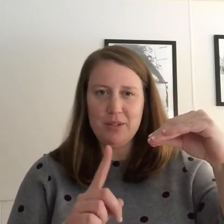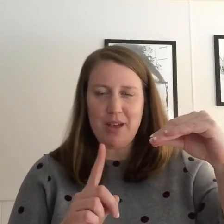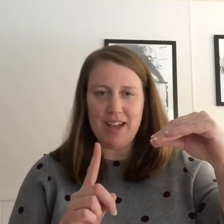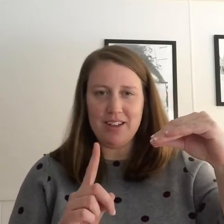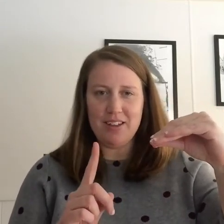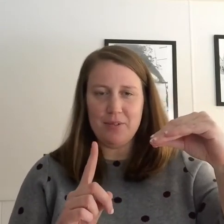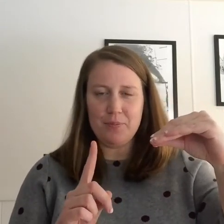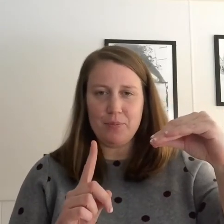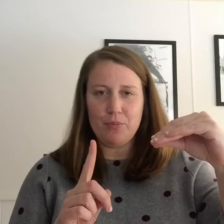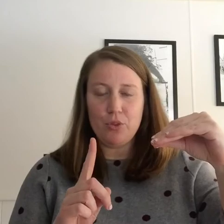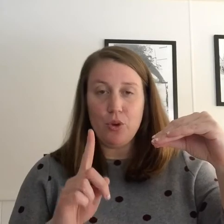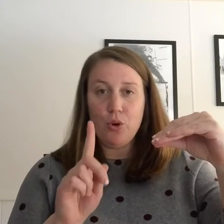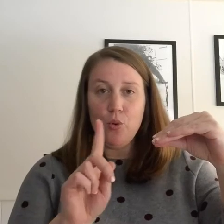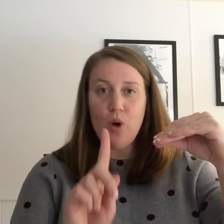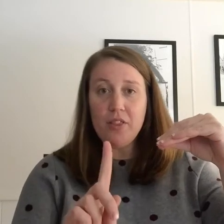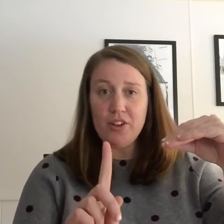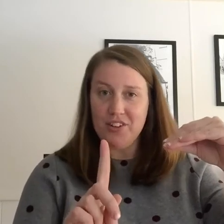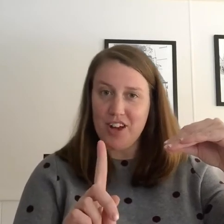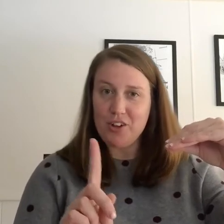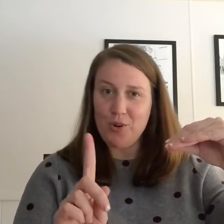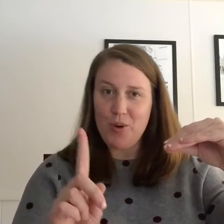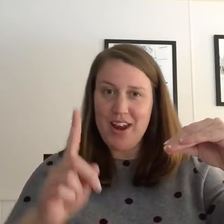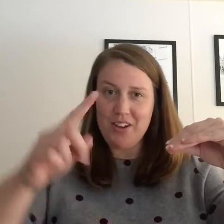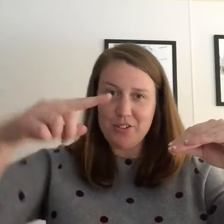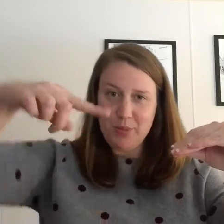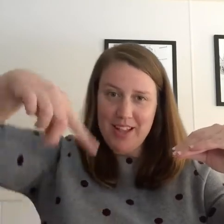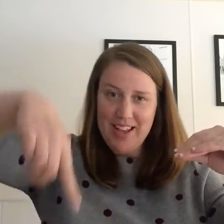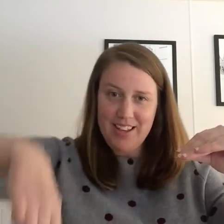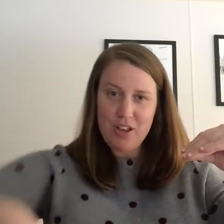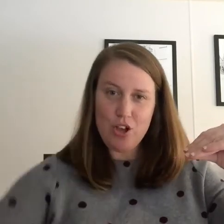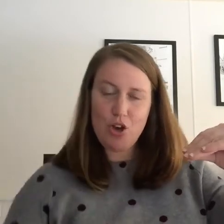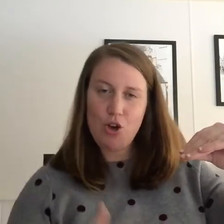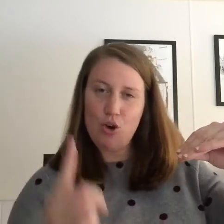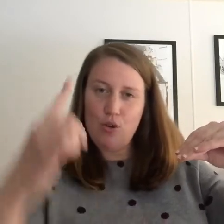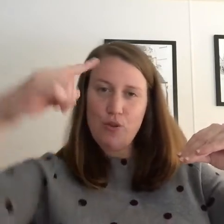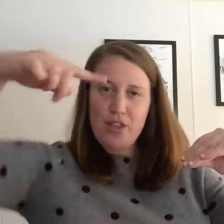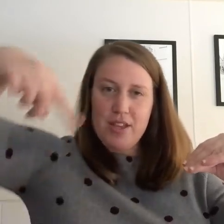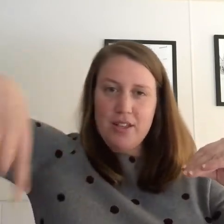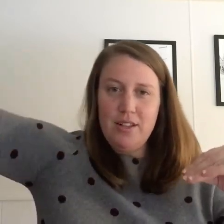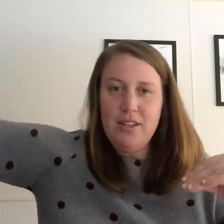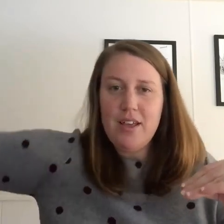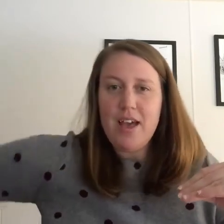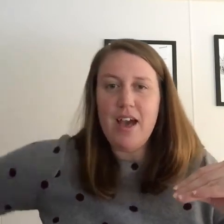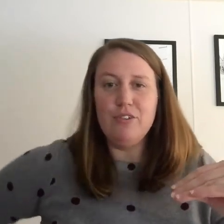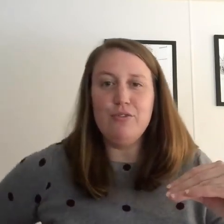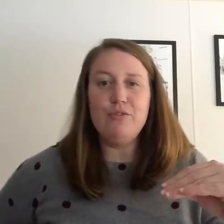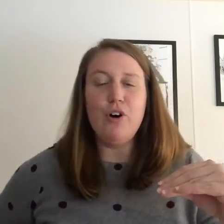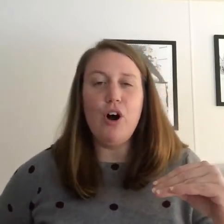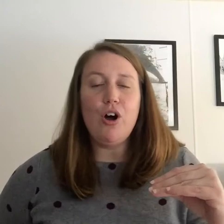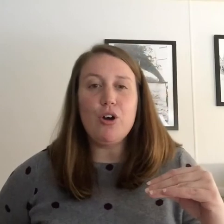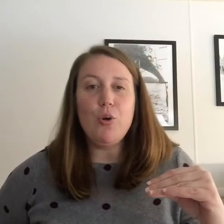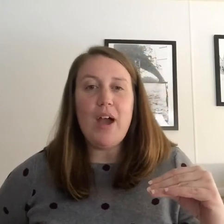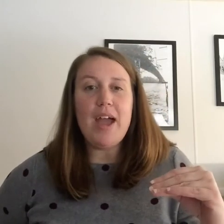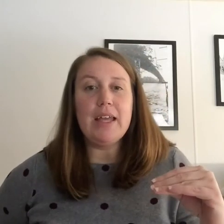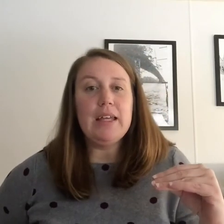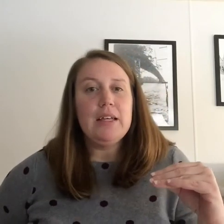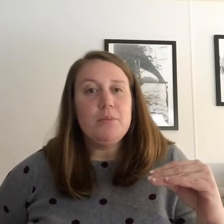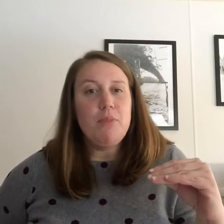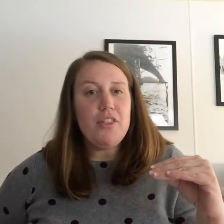back. One little duck went out to play over the hill and far away. Mother